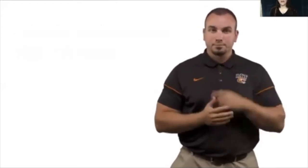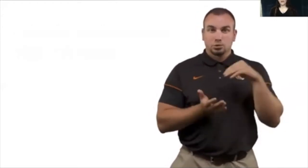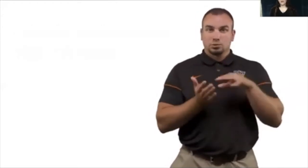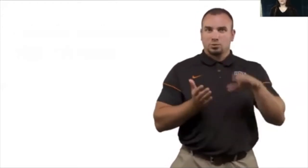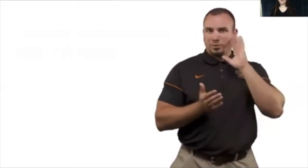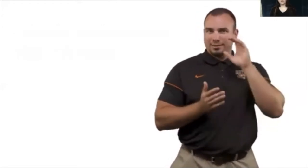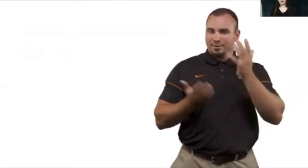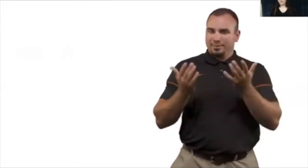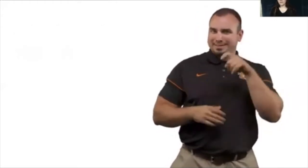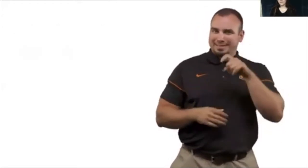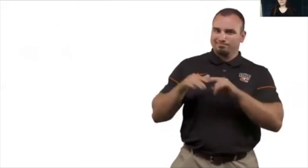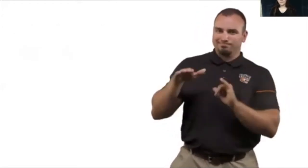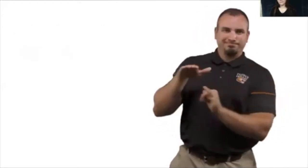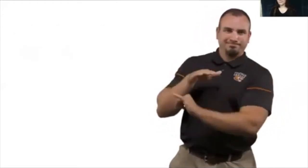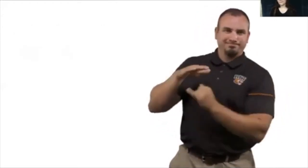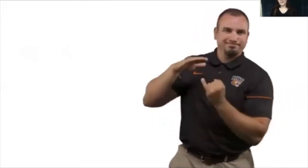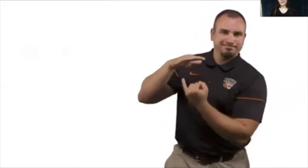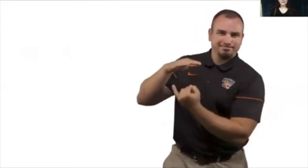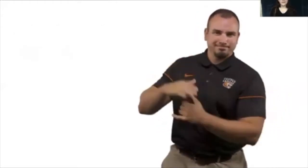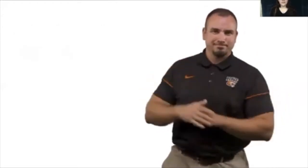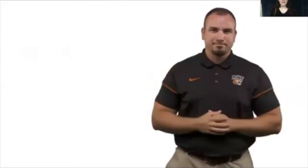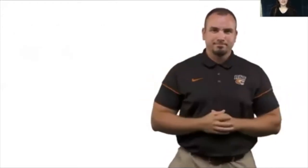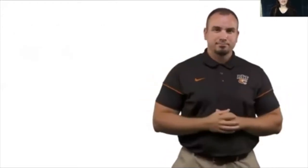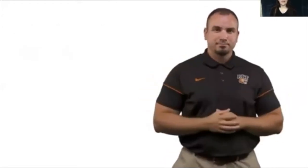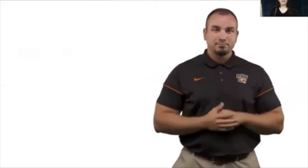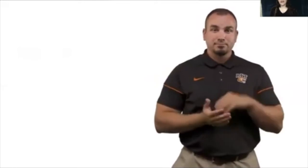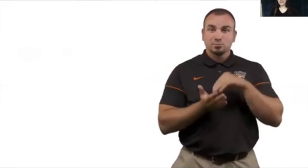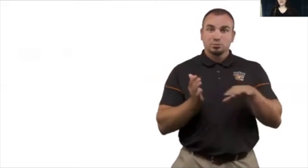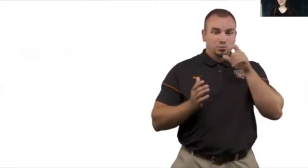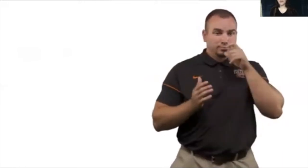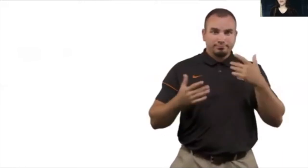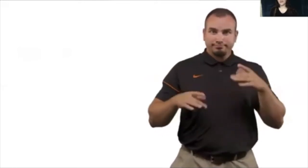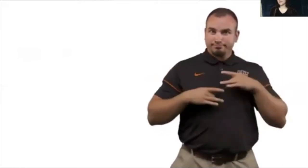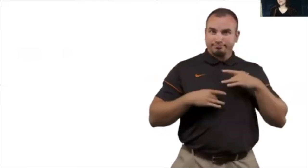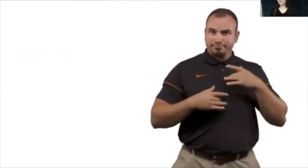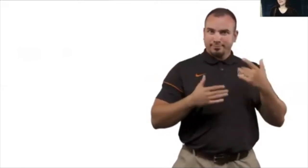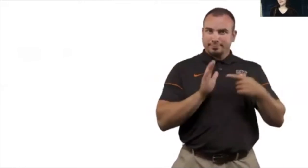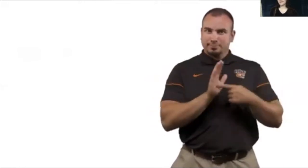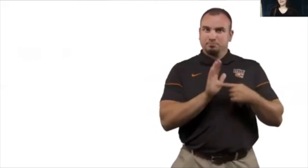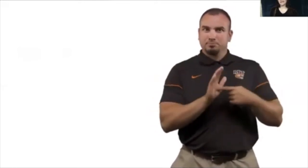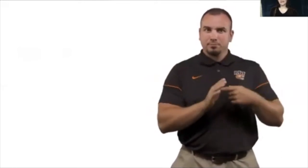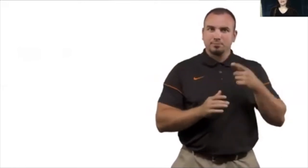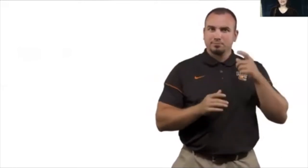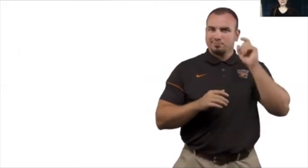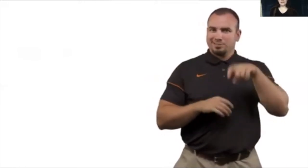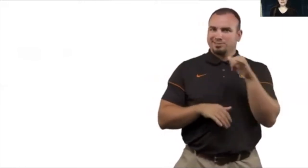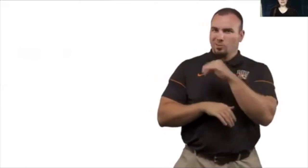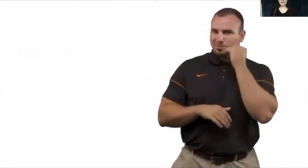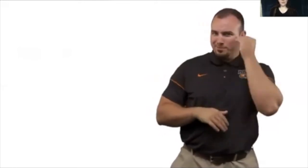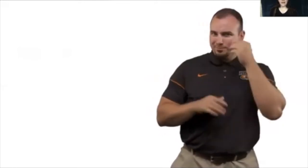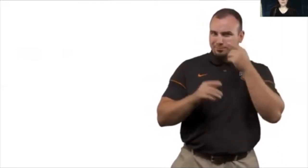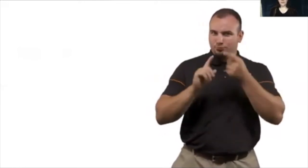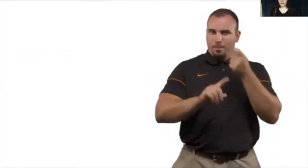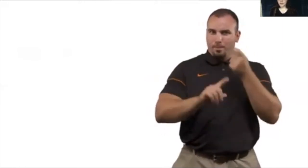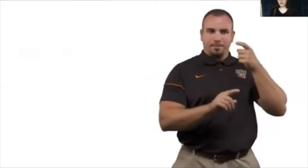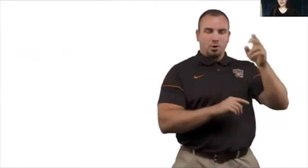585-475-2255, and they'll be able to follow up with you. Students may need to self-isolate if they're feeling symptoms. If someone